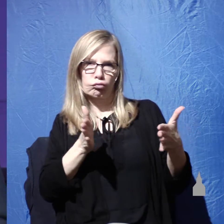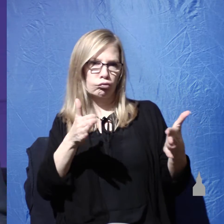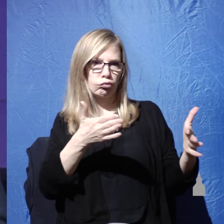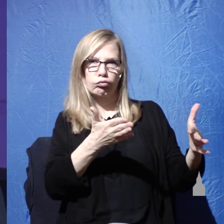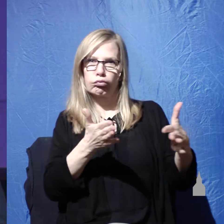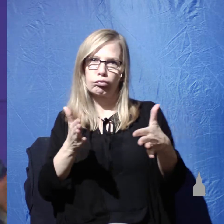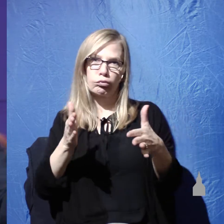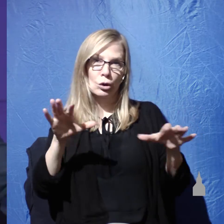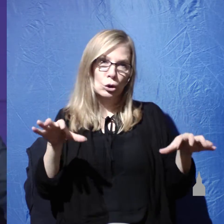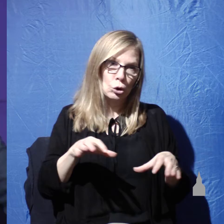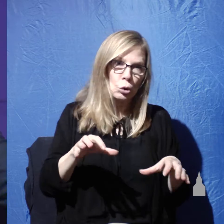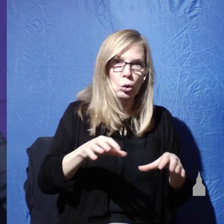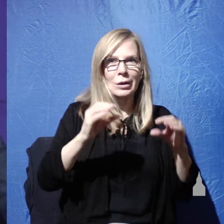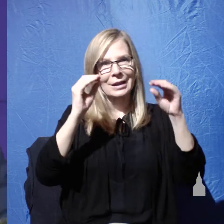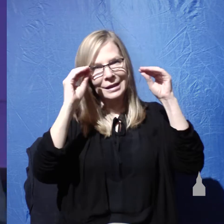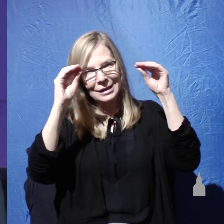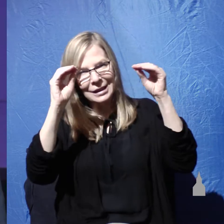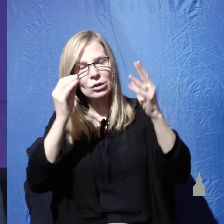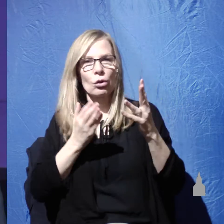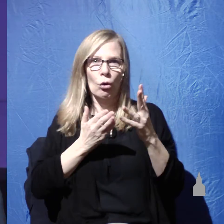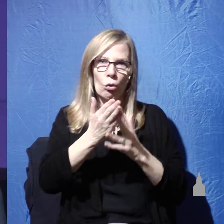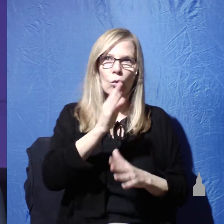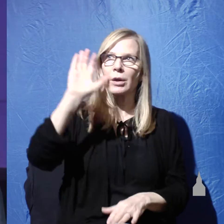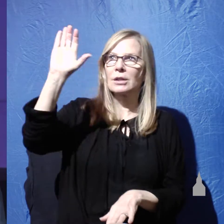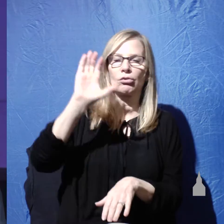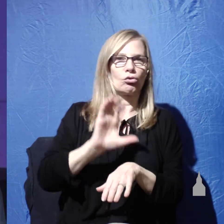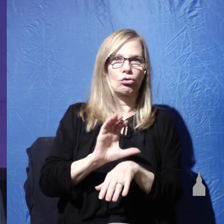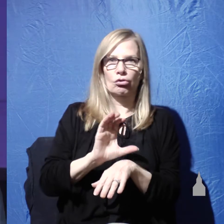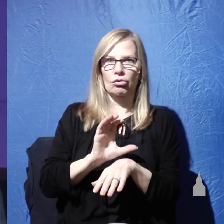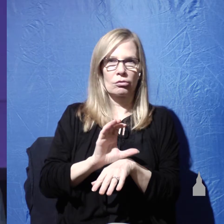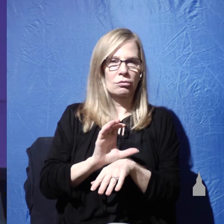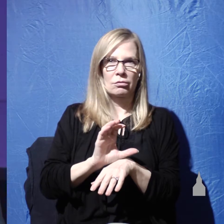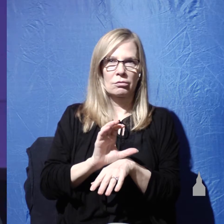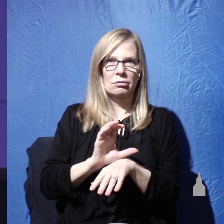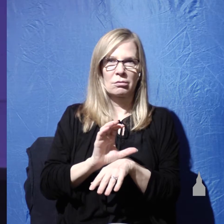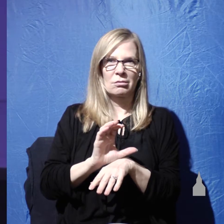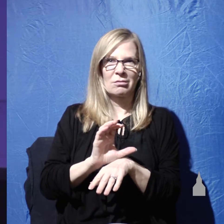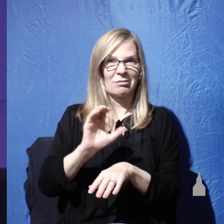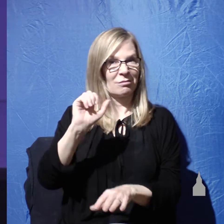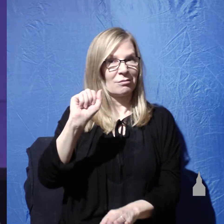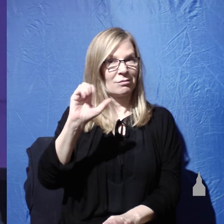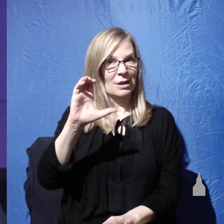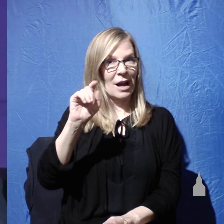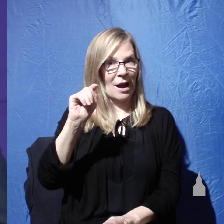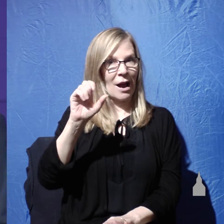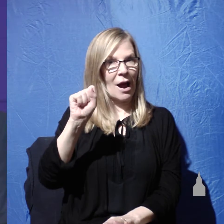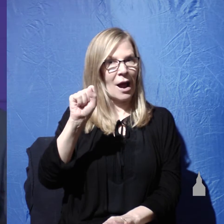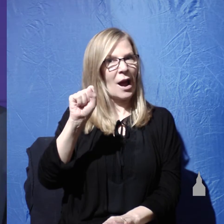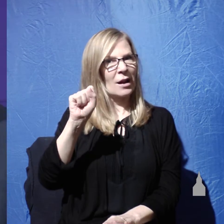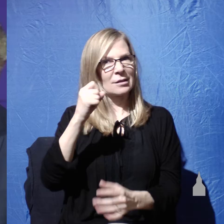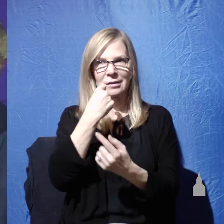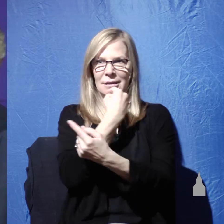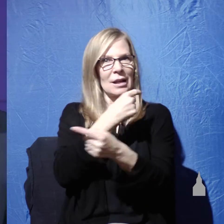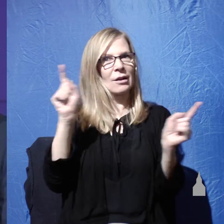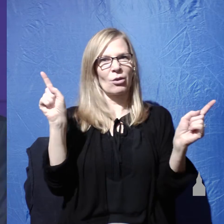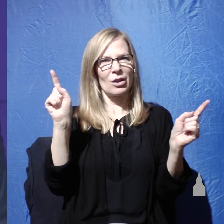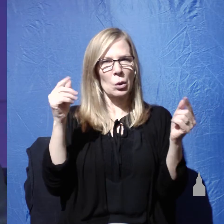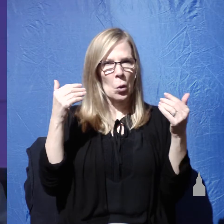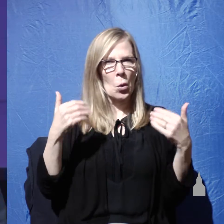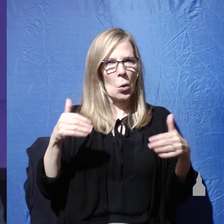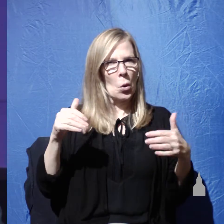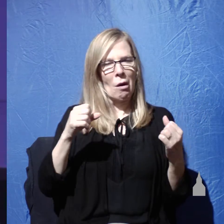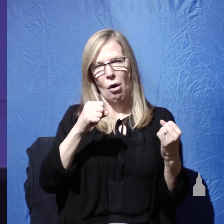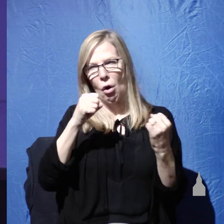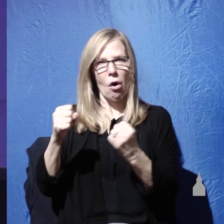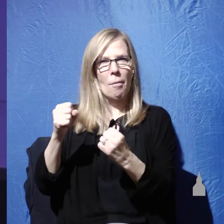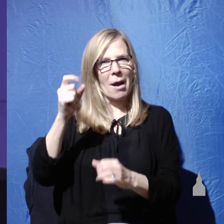do and teach through his church. See, Acts is a declaration of the sovereign power of Almighty God.